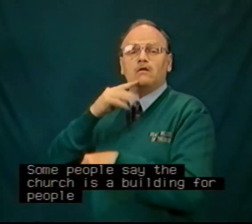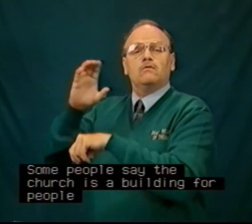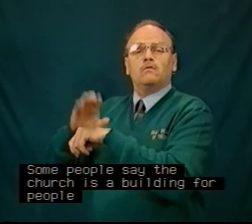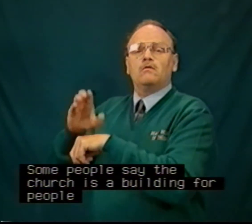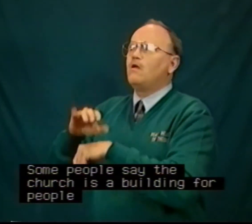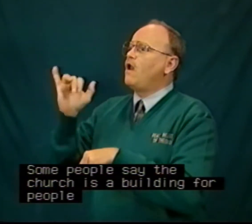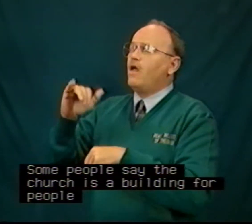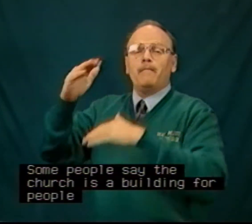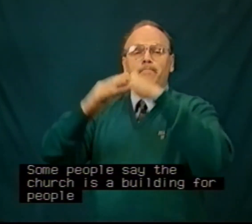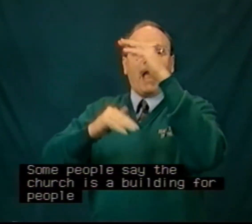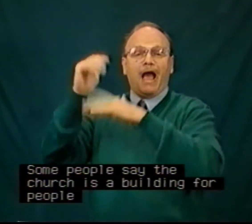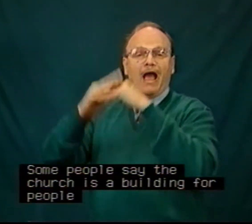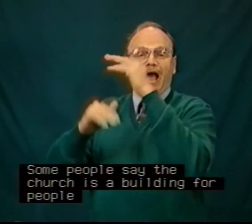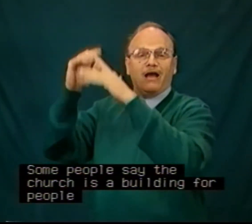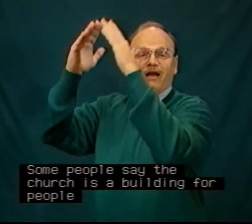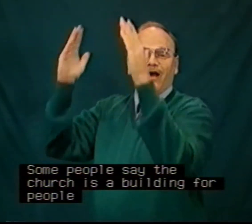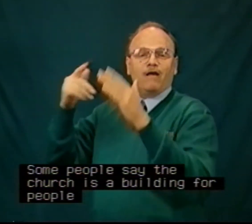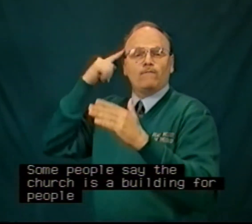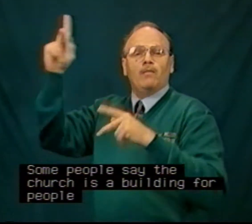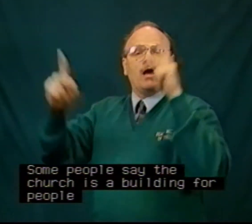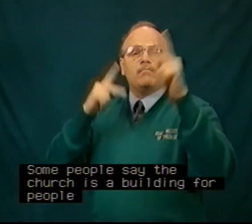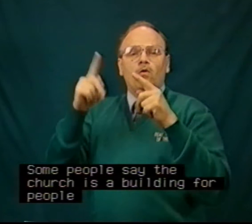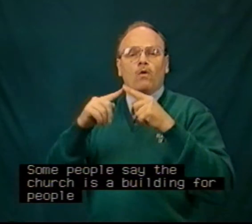Some people say the church is a building for people.